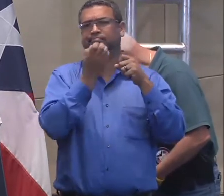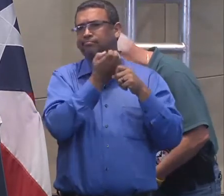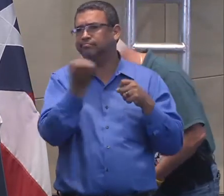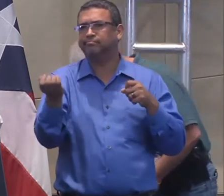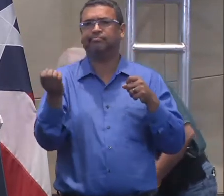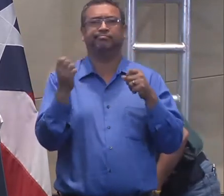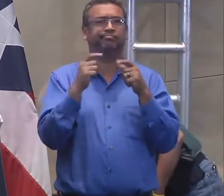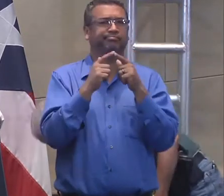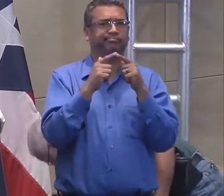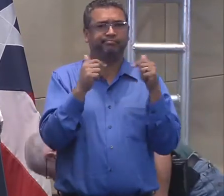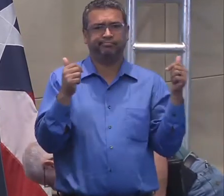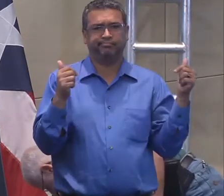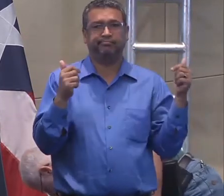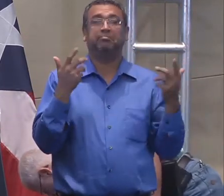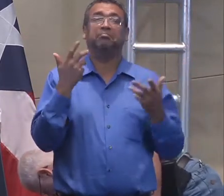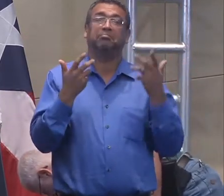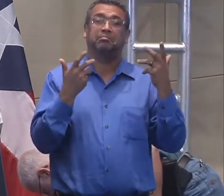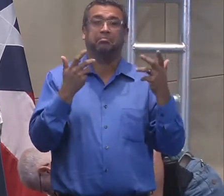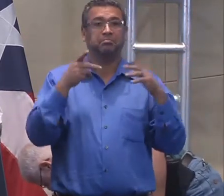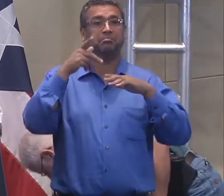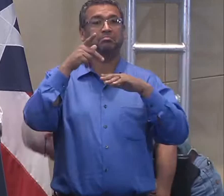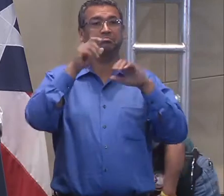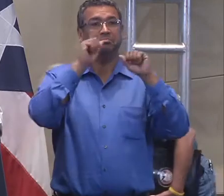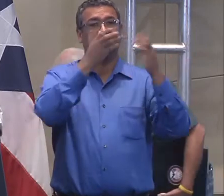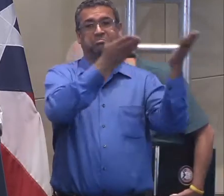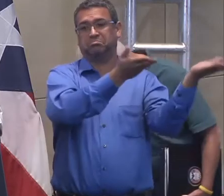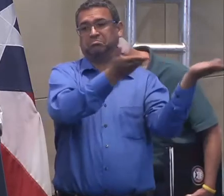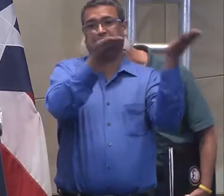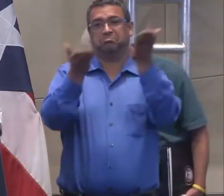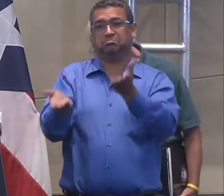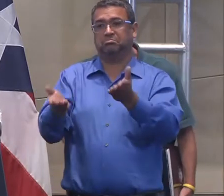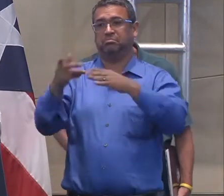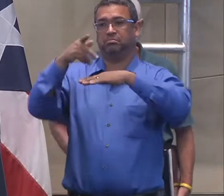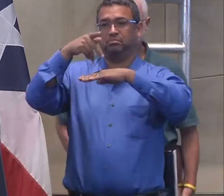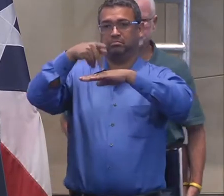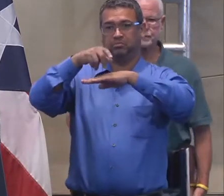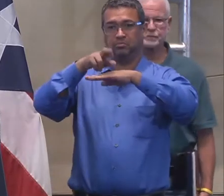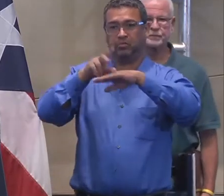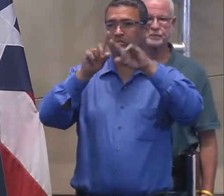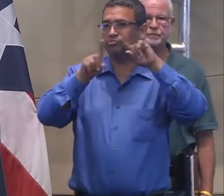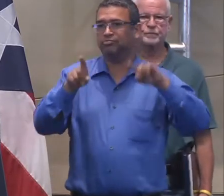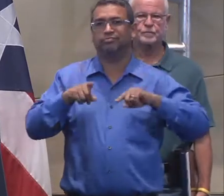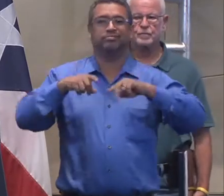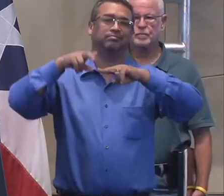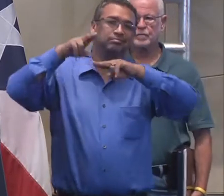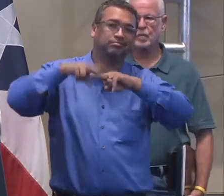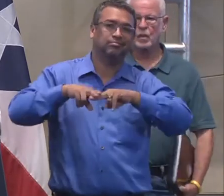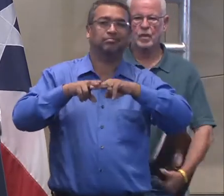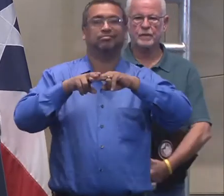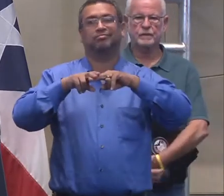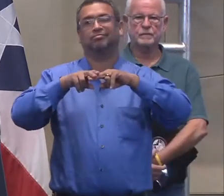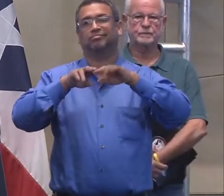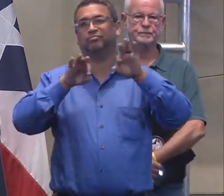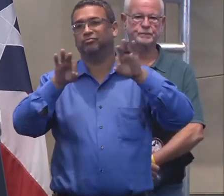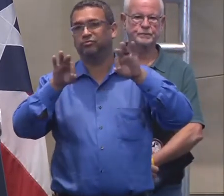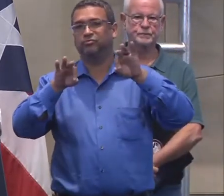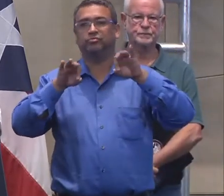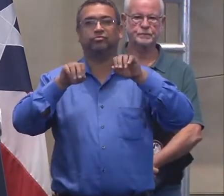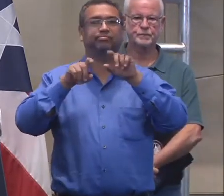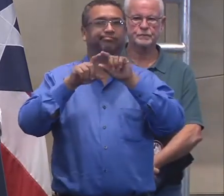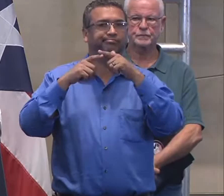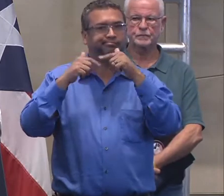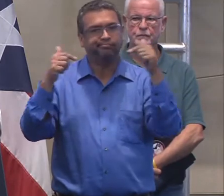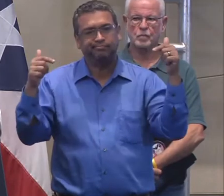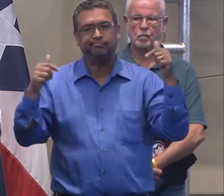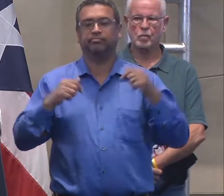equipment that Puerto Rico could benefit from and that wouldn't really limit any other state. Number three,